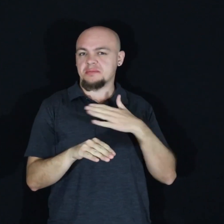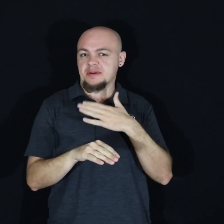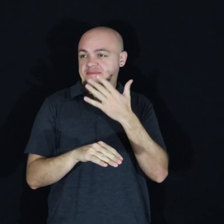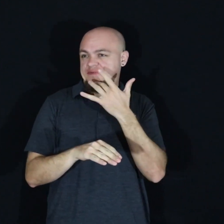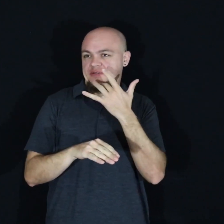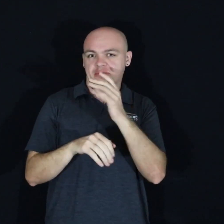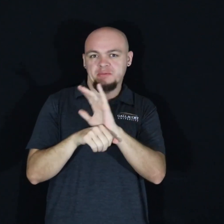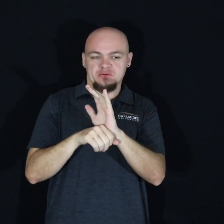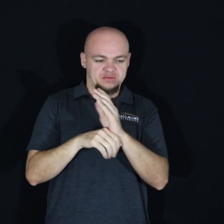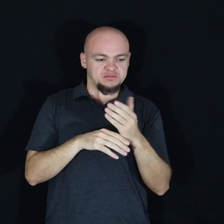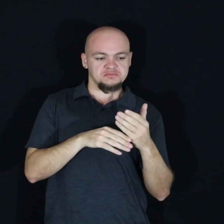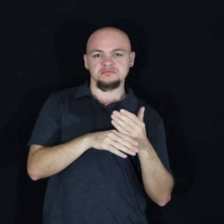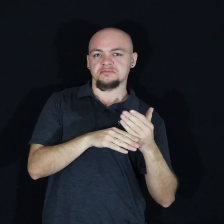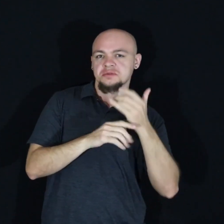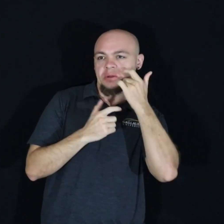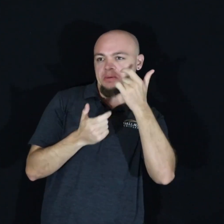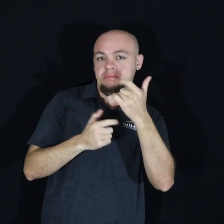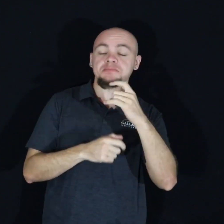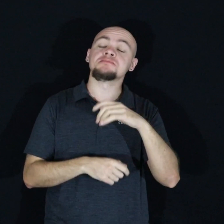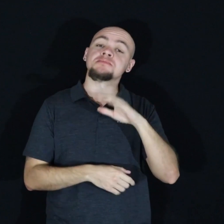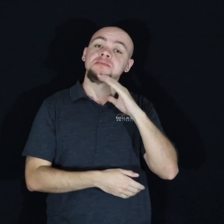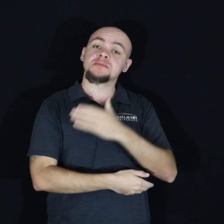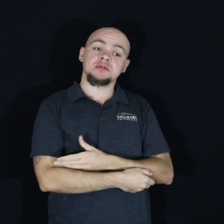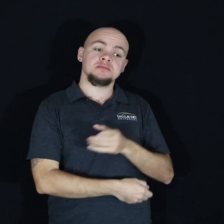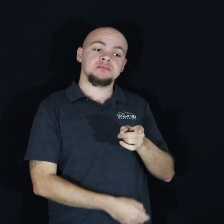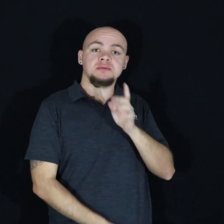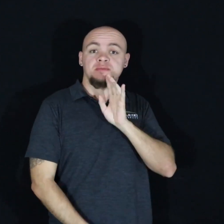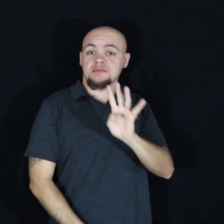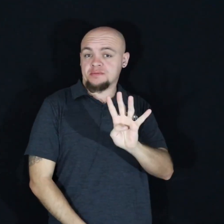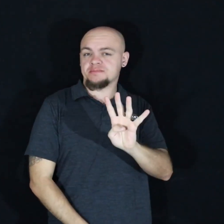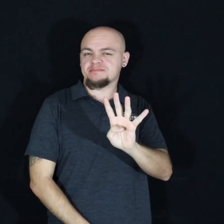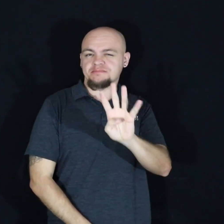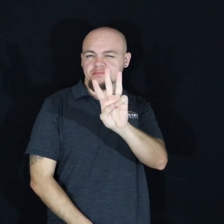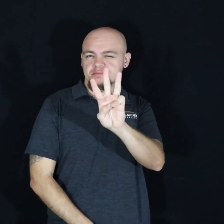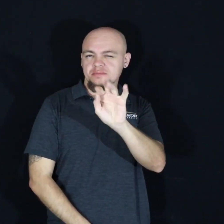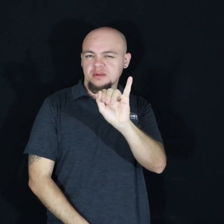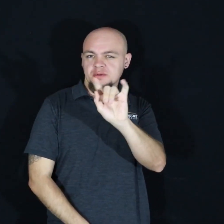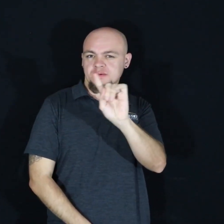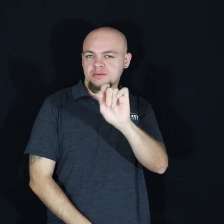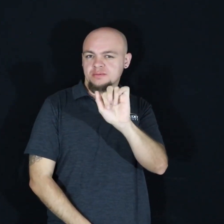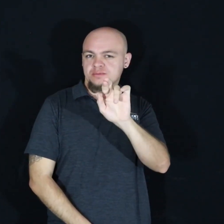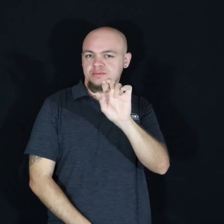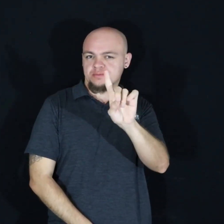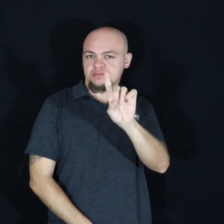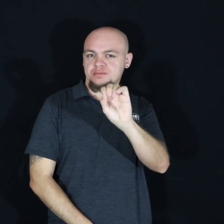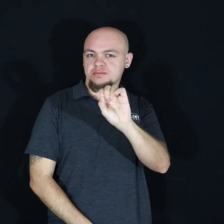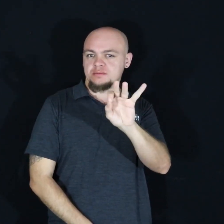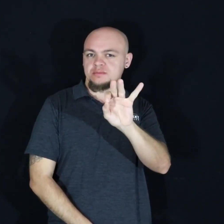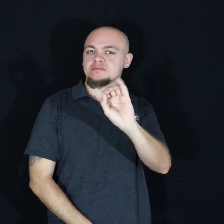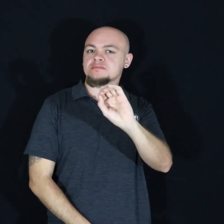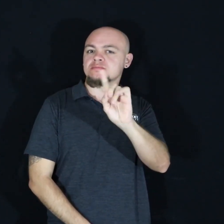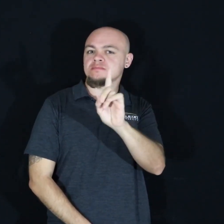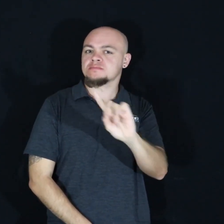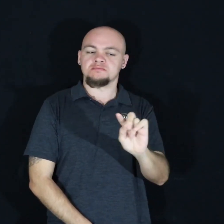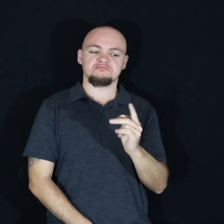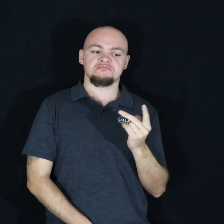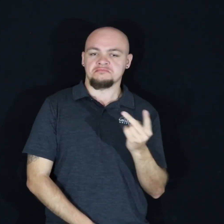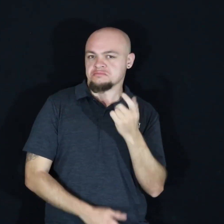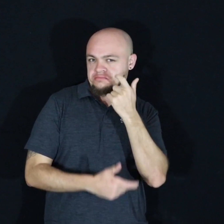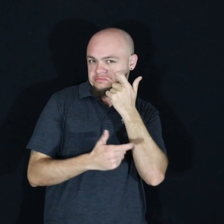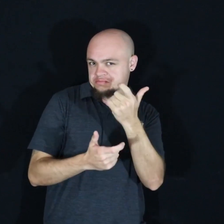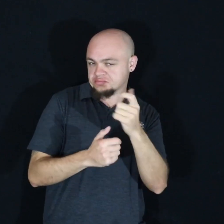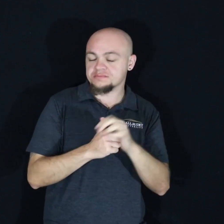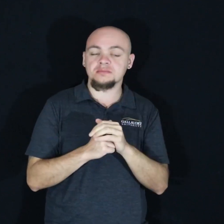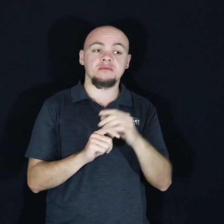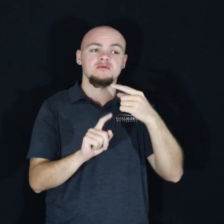daughter was 4, we got to watch The Wizard of Oz together. Totally dominated her imagination for months. Her